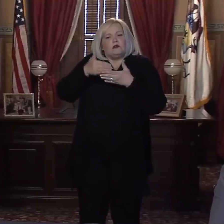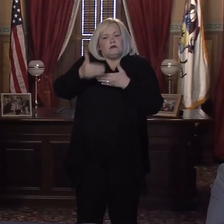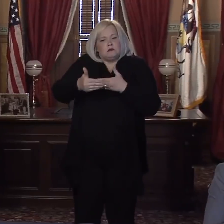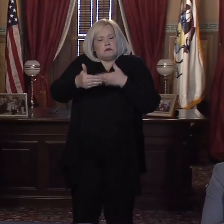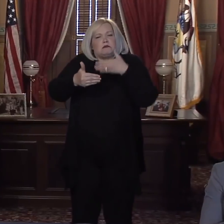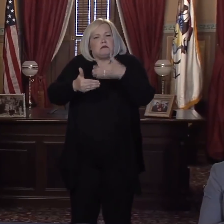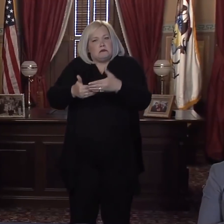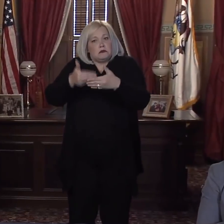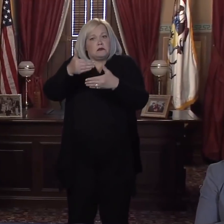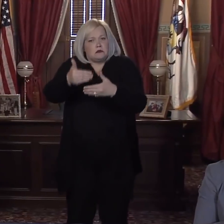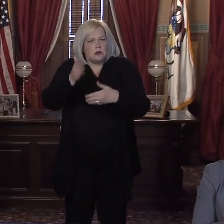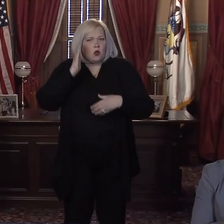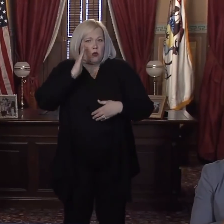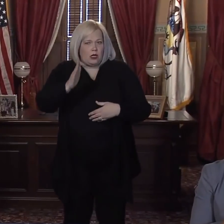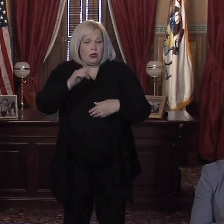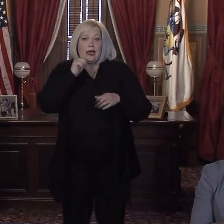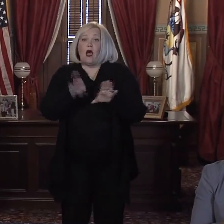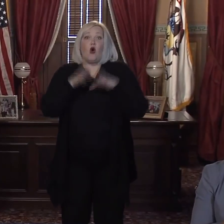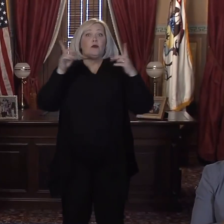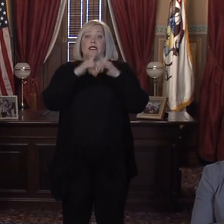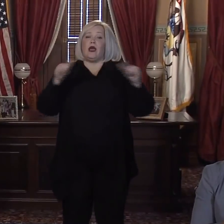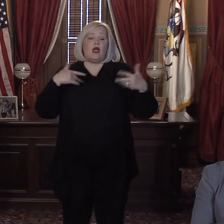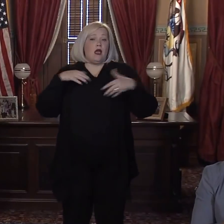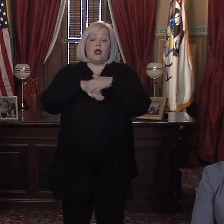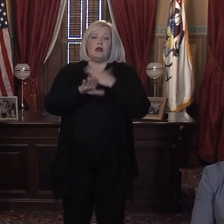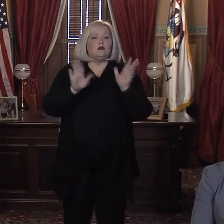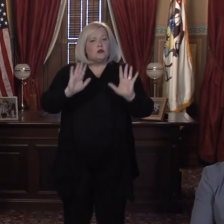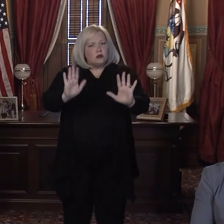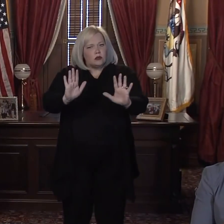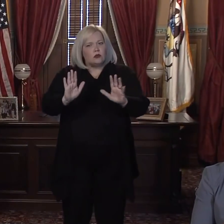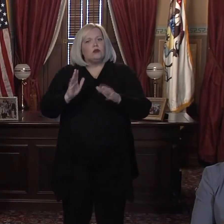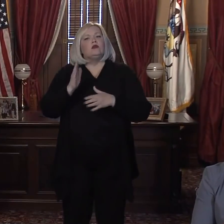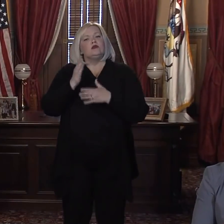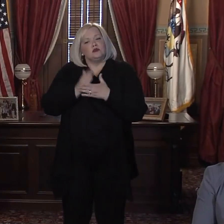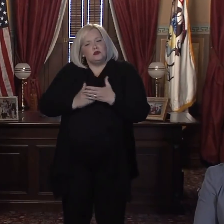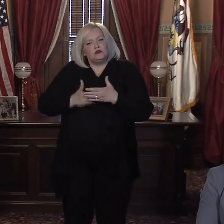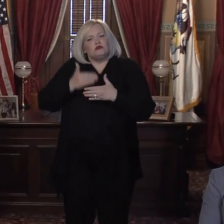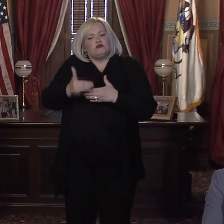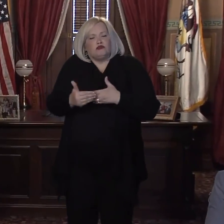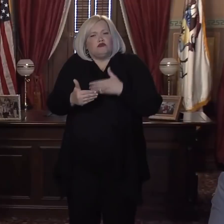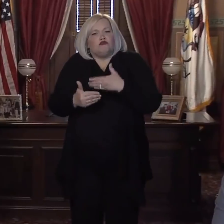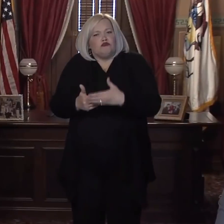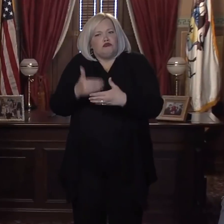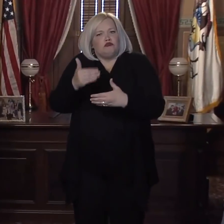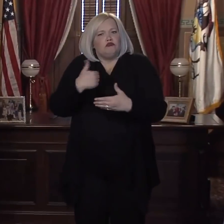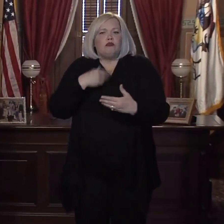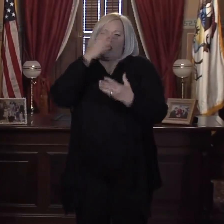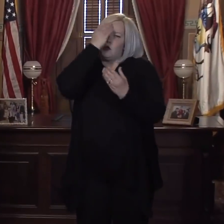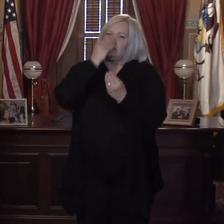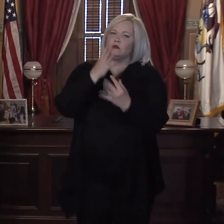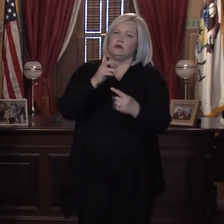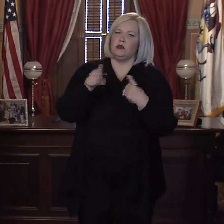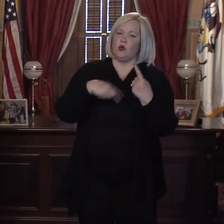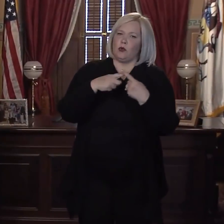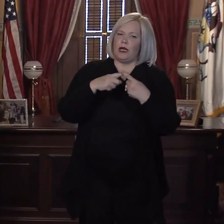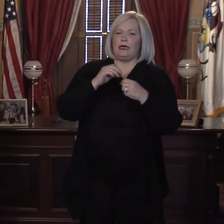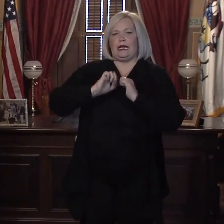can expect regular updates from me on this progress, on how and when we can start to get back to